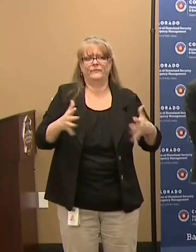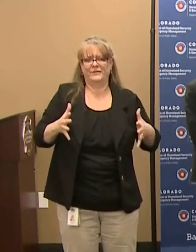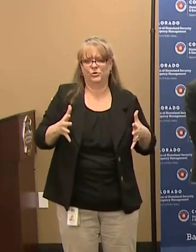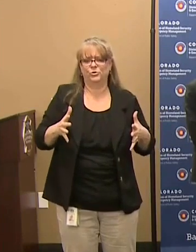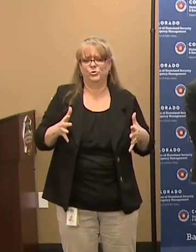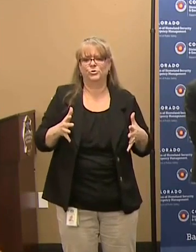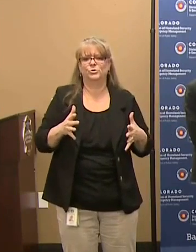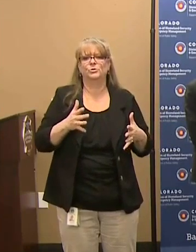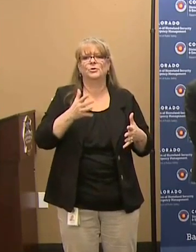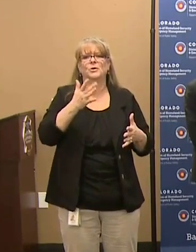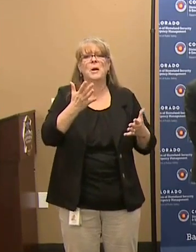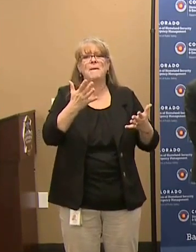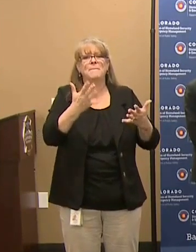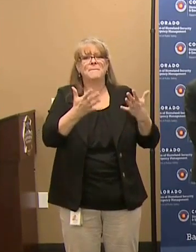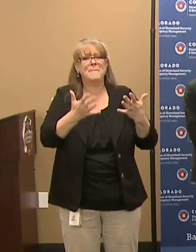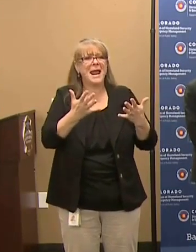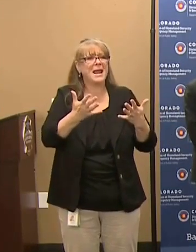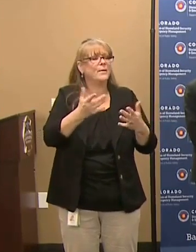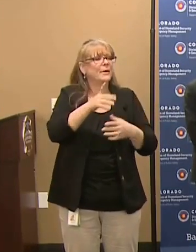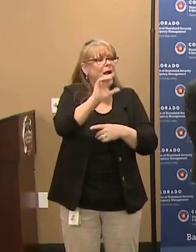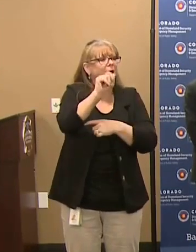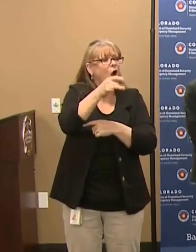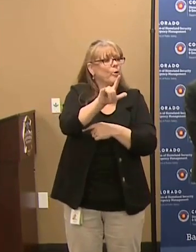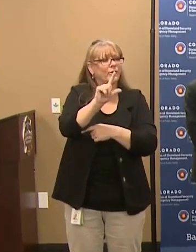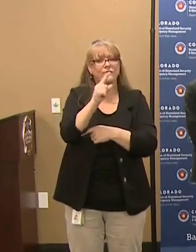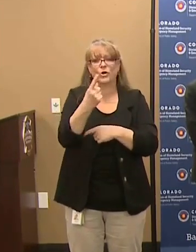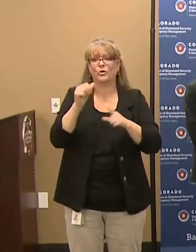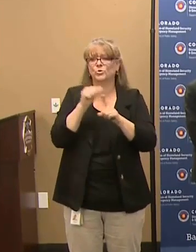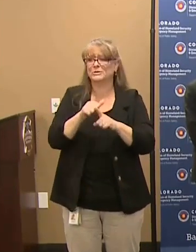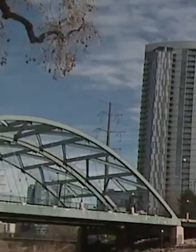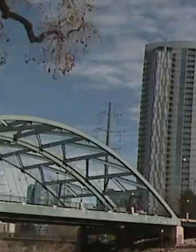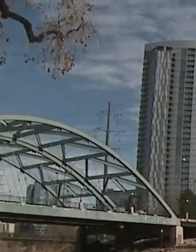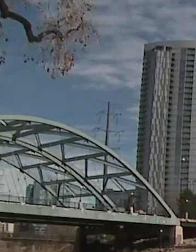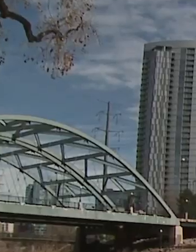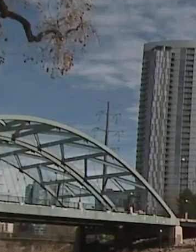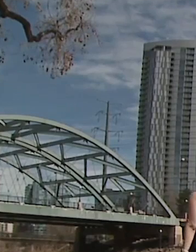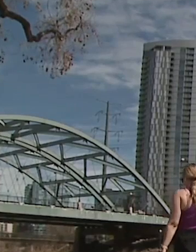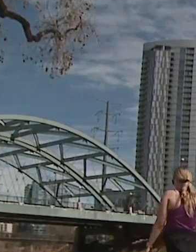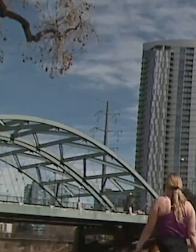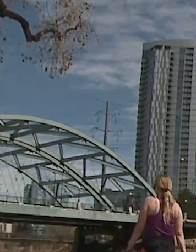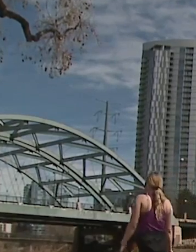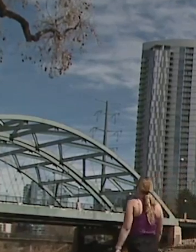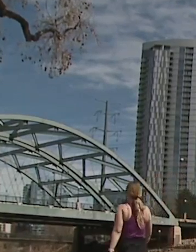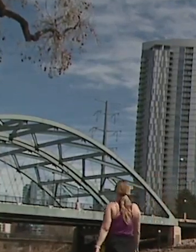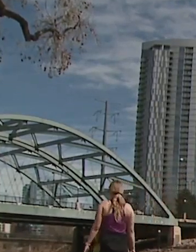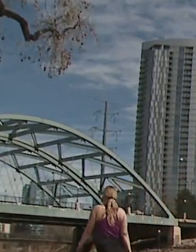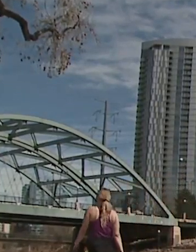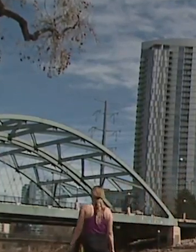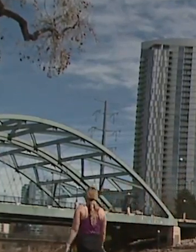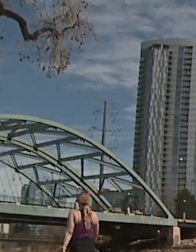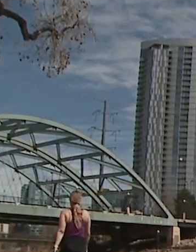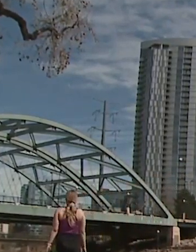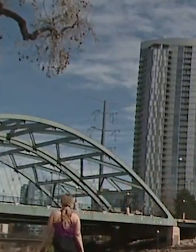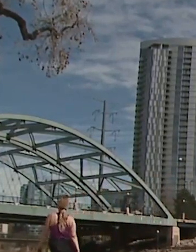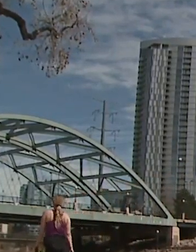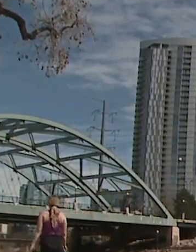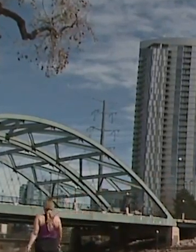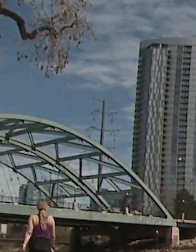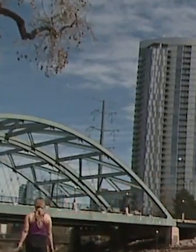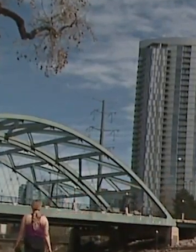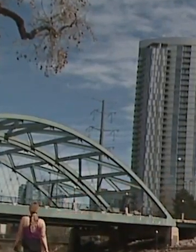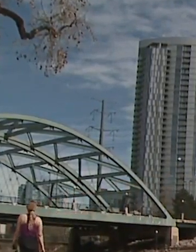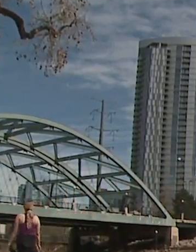want to verify that the masks work and are not counterfeit before we pay for them. For now, the state is doing everything it can to prepare. At